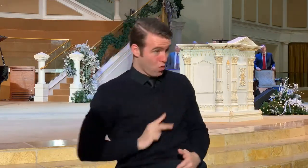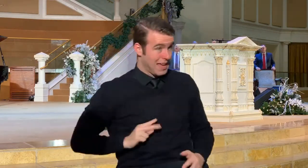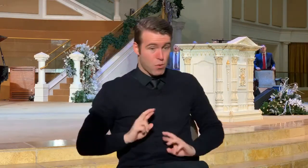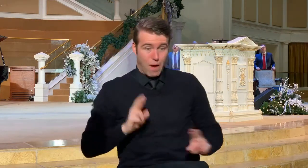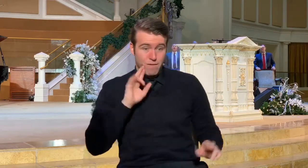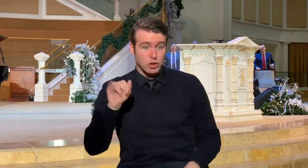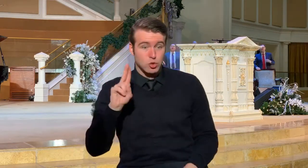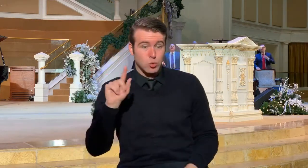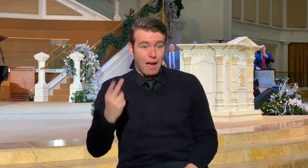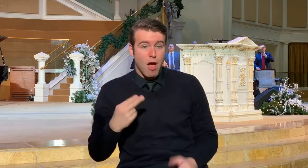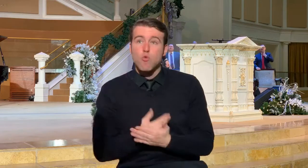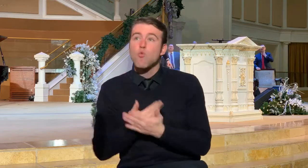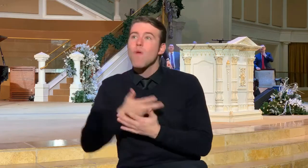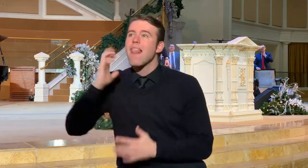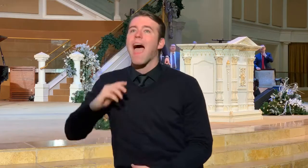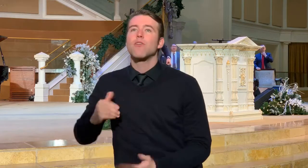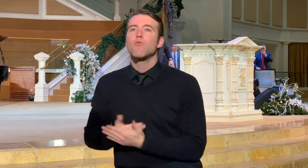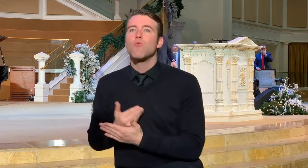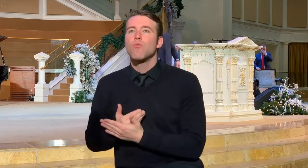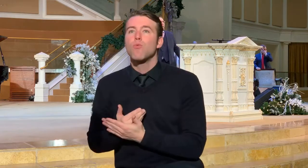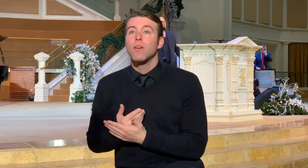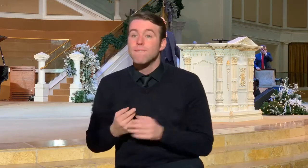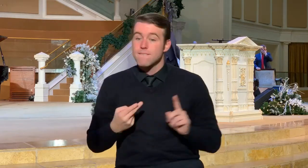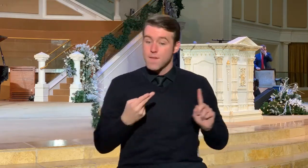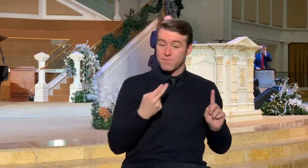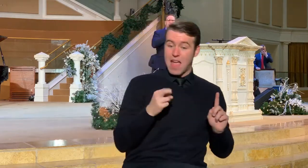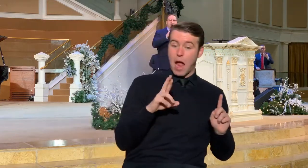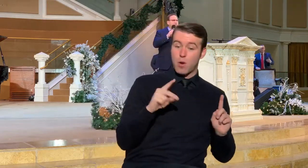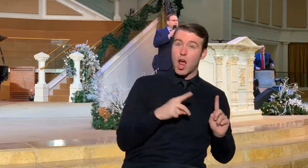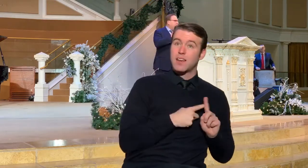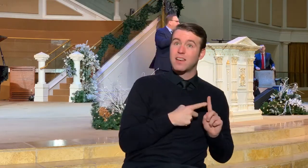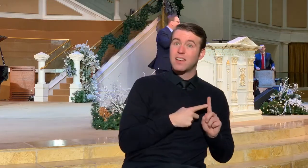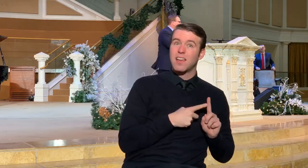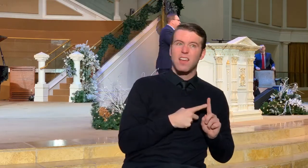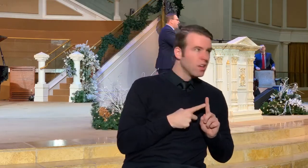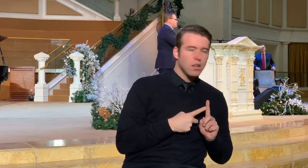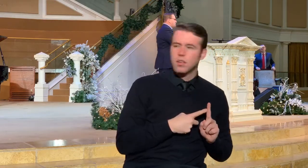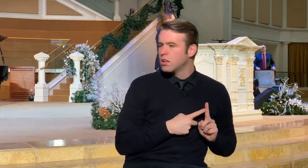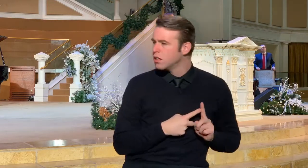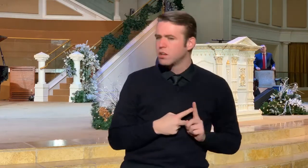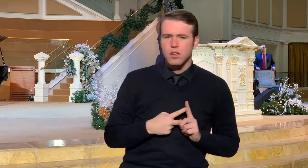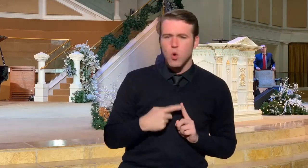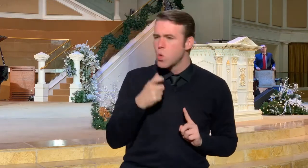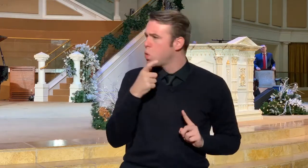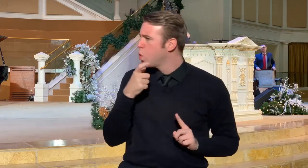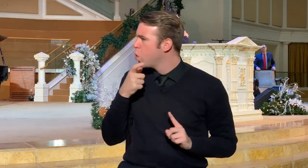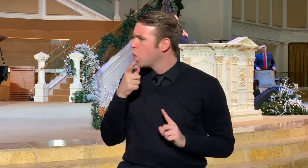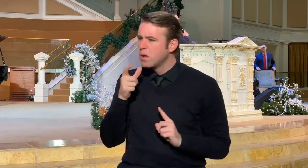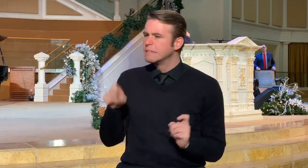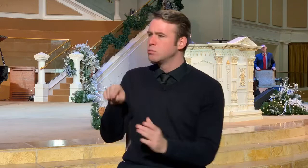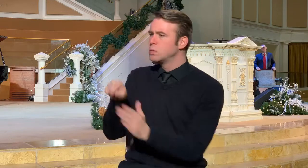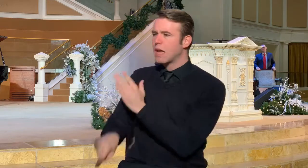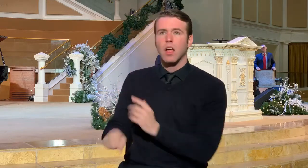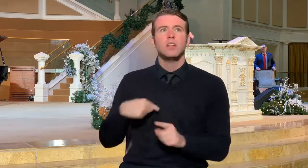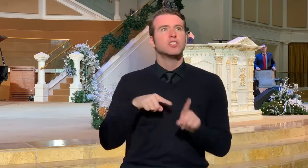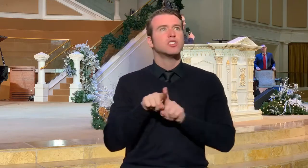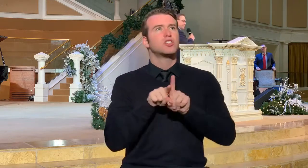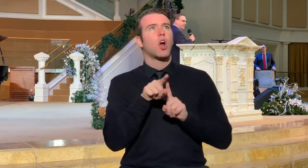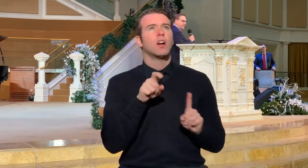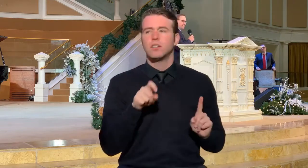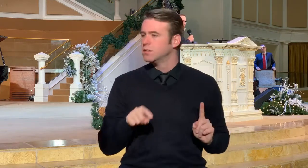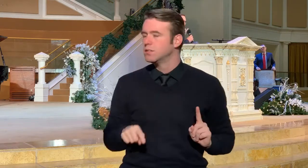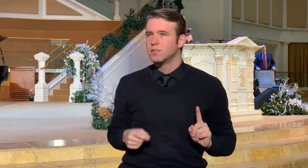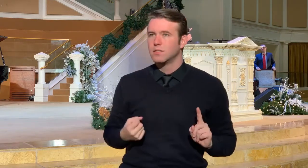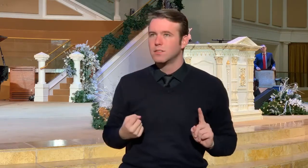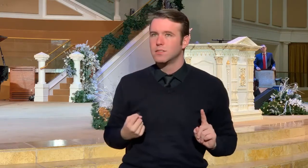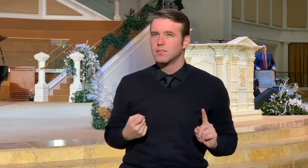Judah. In fact, Herod, where's that king of the Jews that was just born? We saw his star in the east.